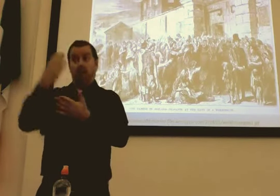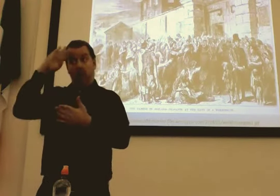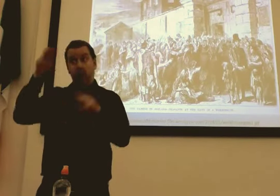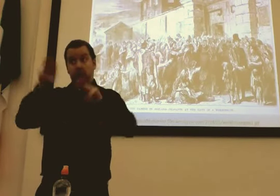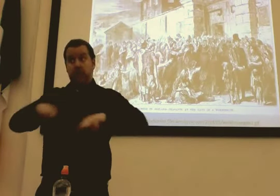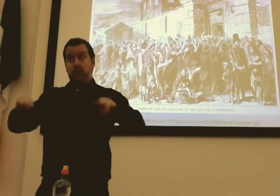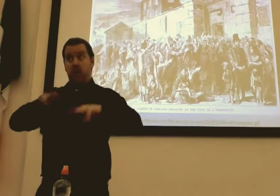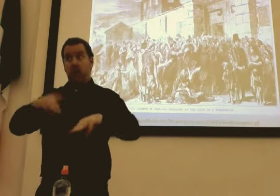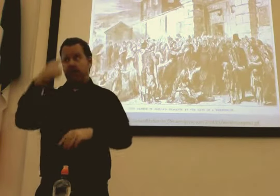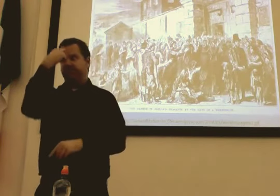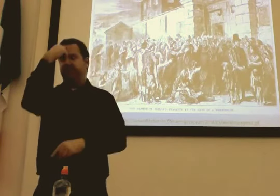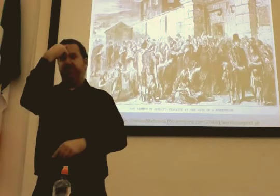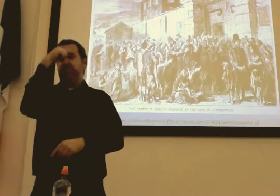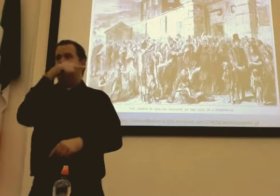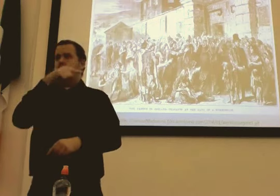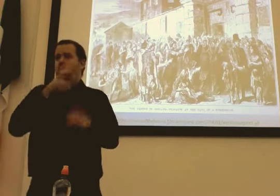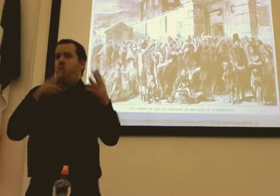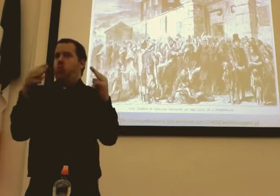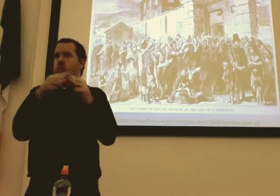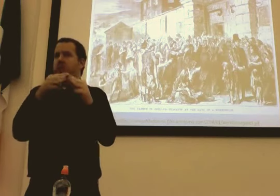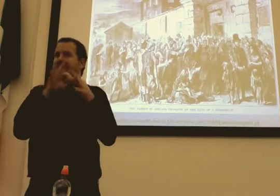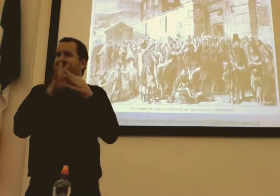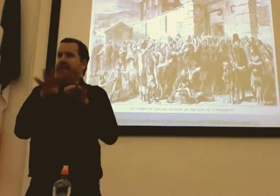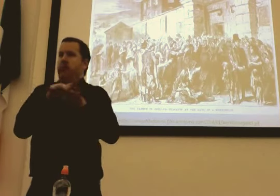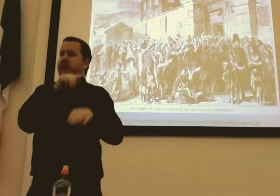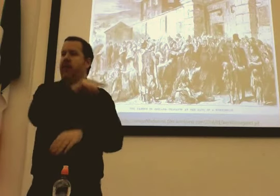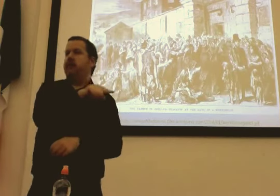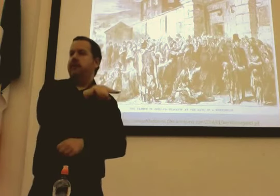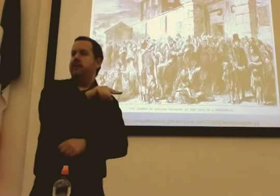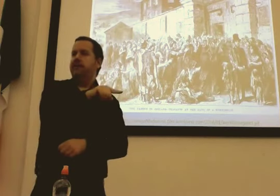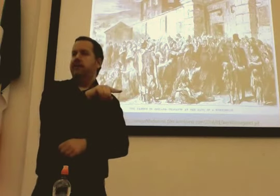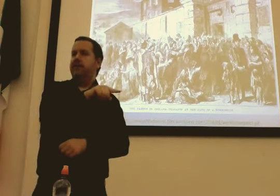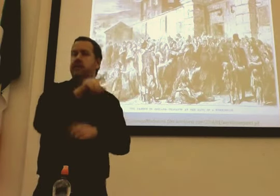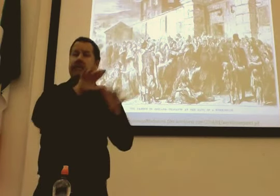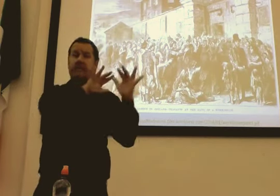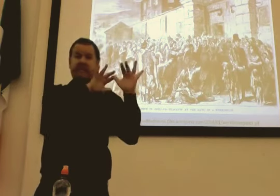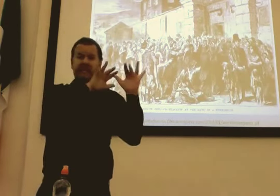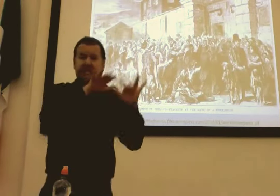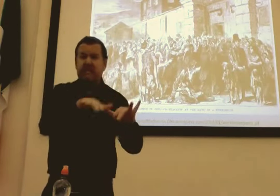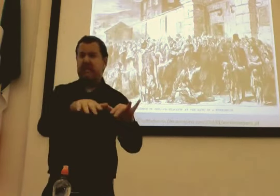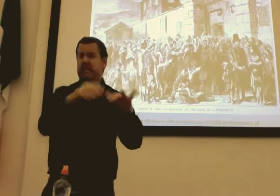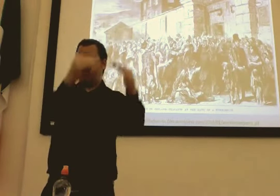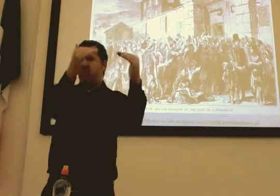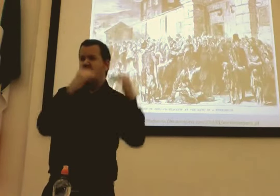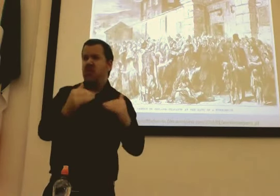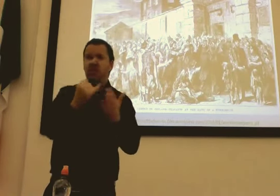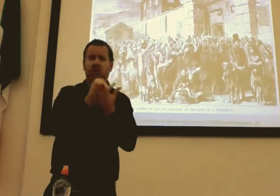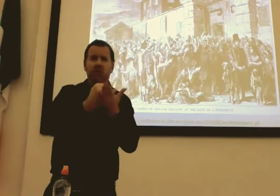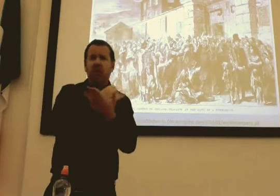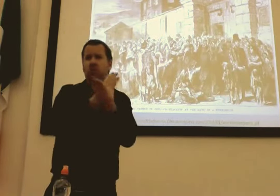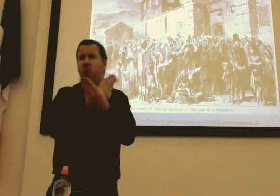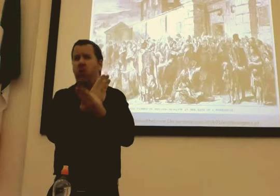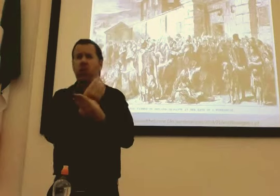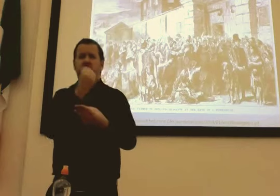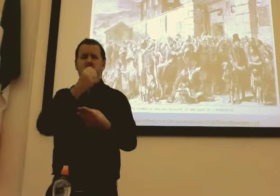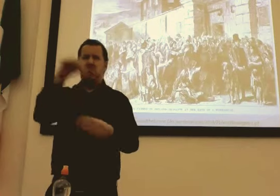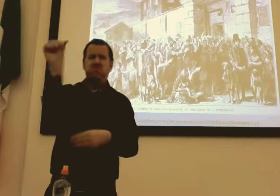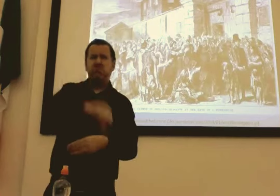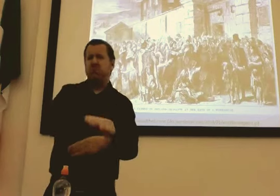And then from that time, that's when Irish people, I think Irish people have this image then of the workhouse